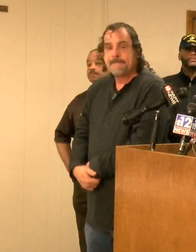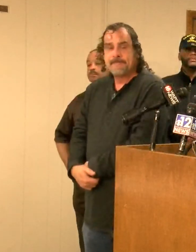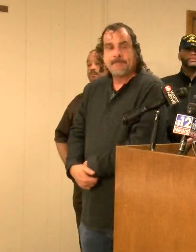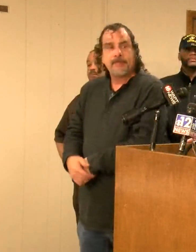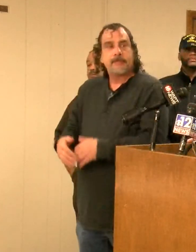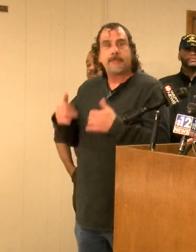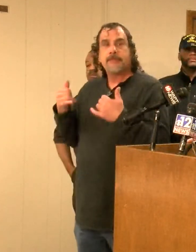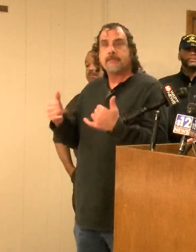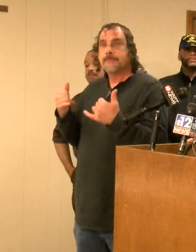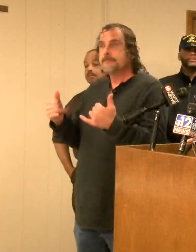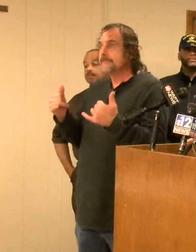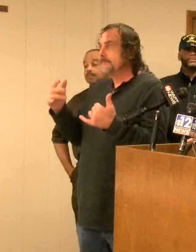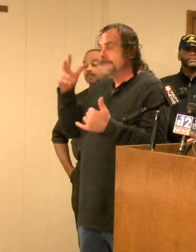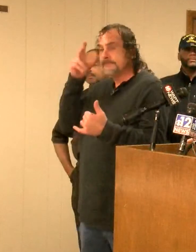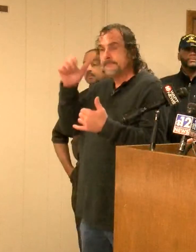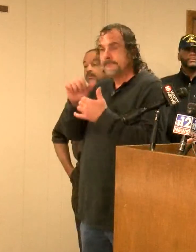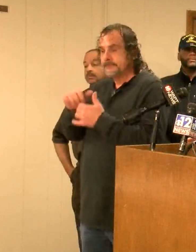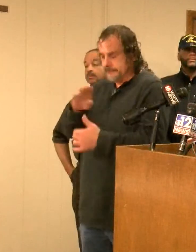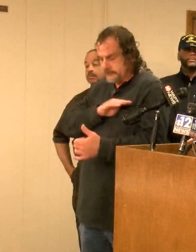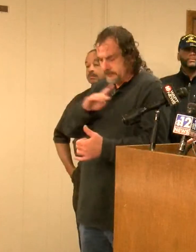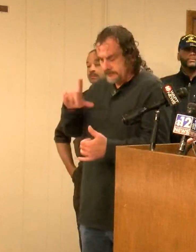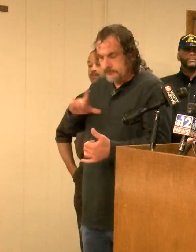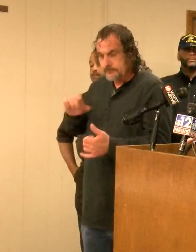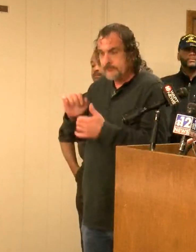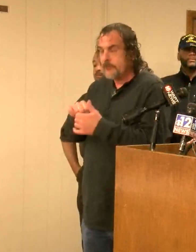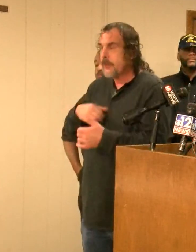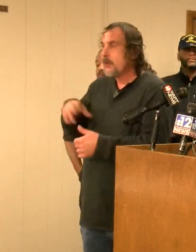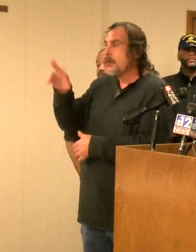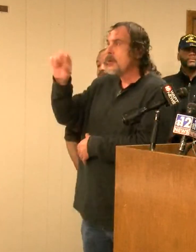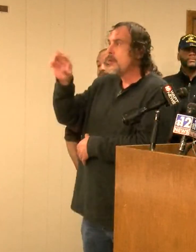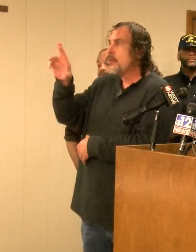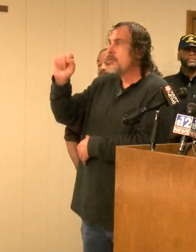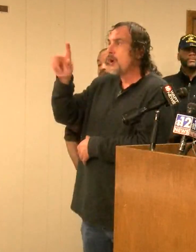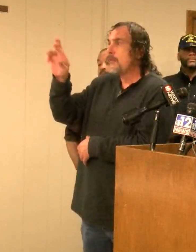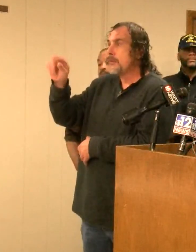Now, I'll hear from Hinds County Board of Supervisors President Robert Graham.